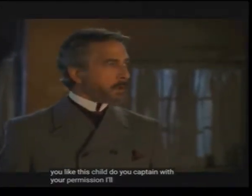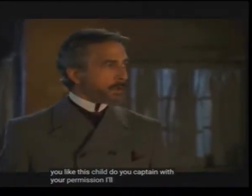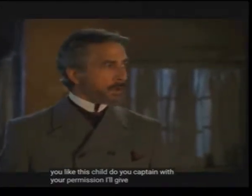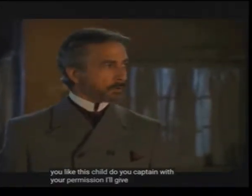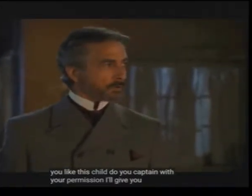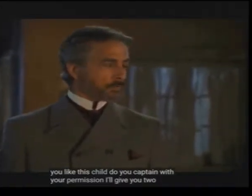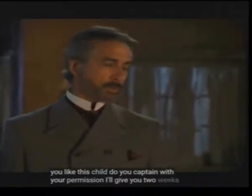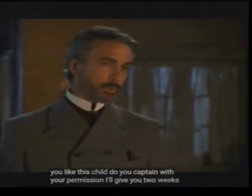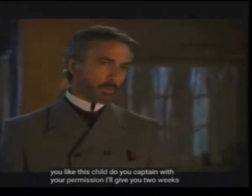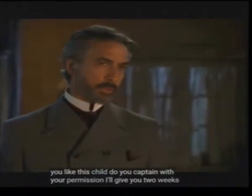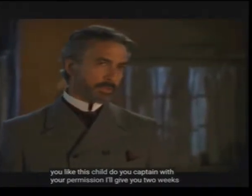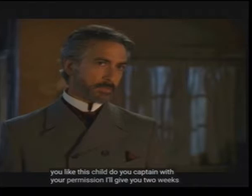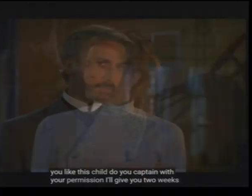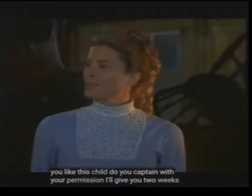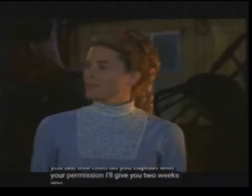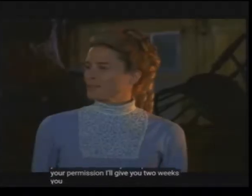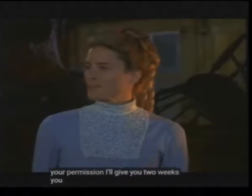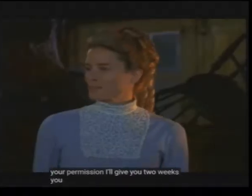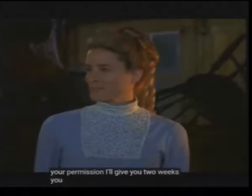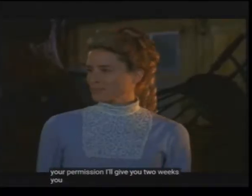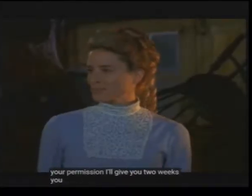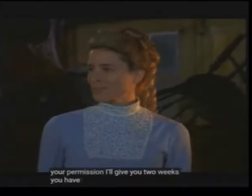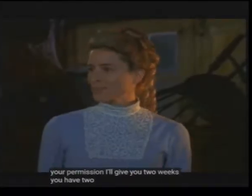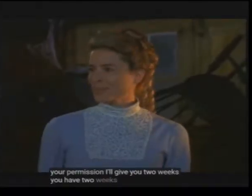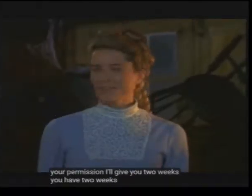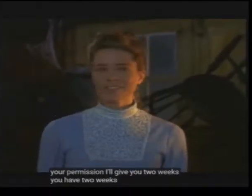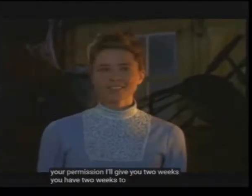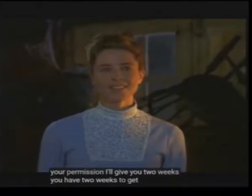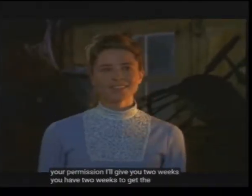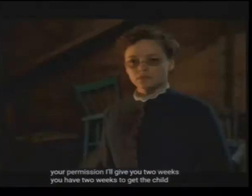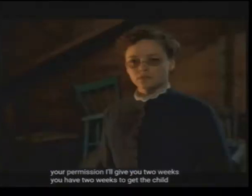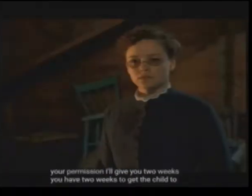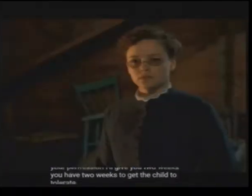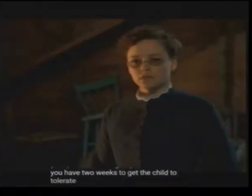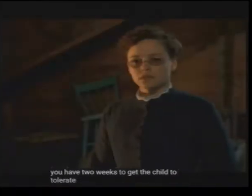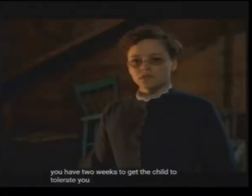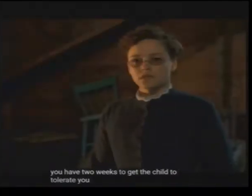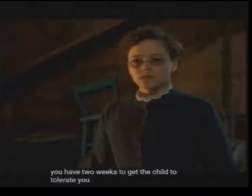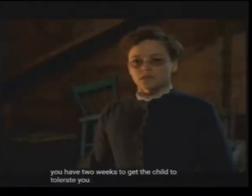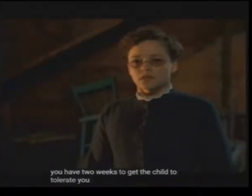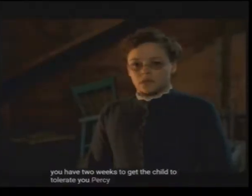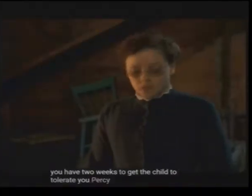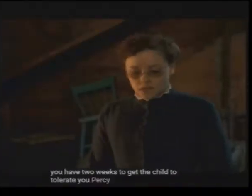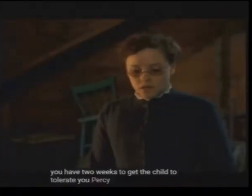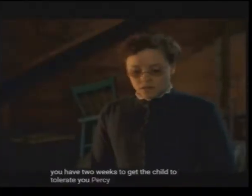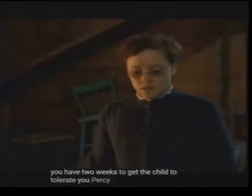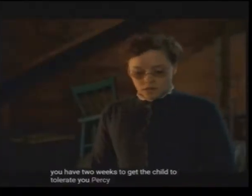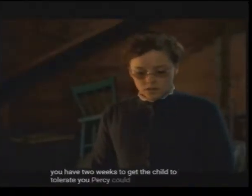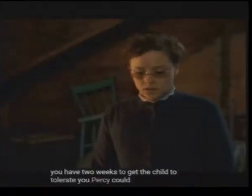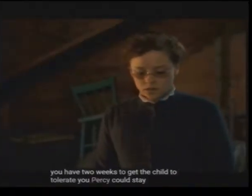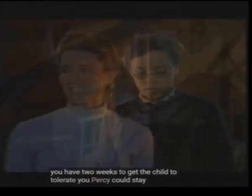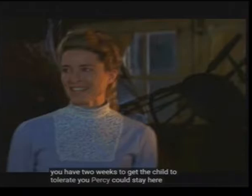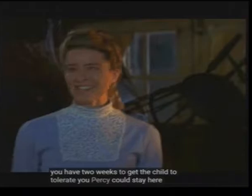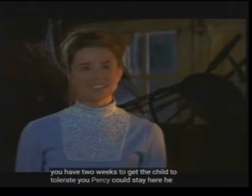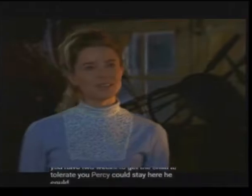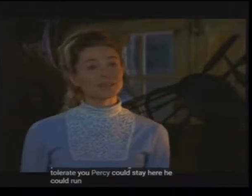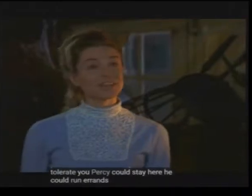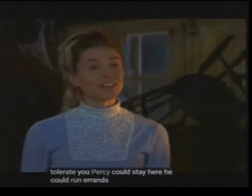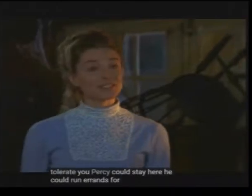I'll give you 2 weeks. You have 2 weeks to get the child to tolerate you. Percy could stay here. He could run errands for